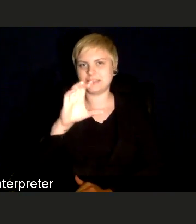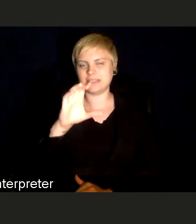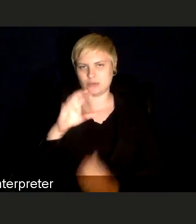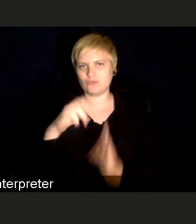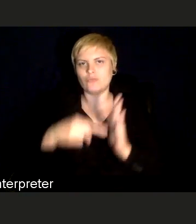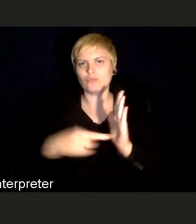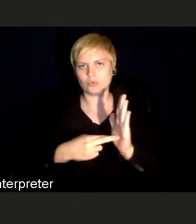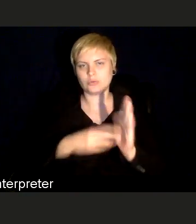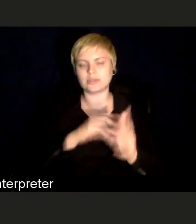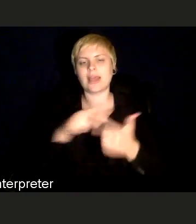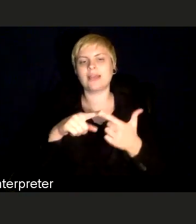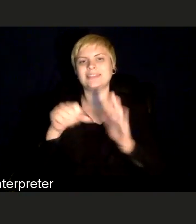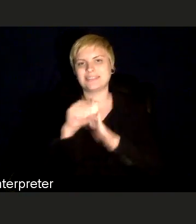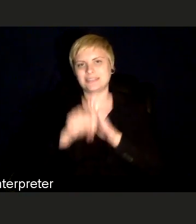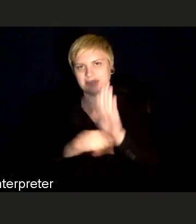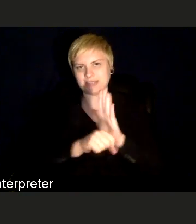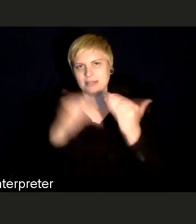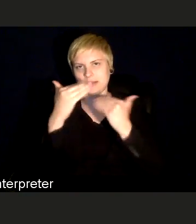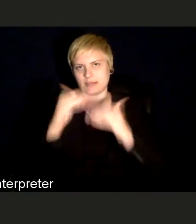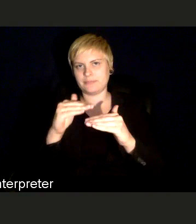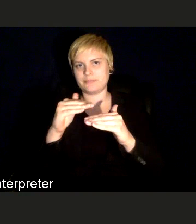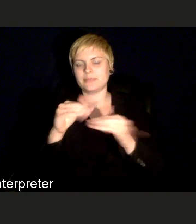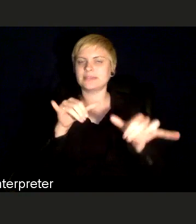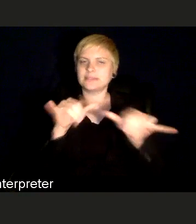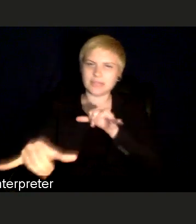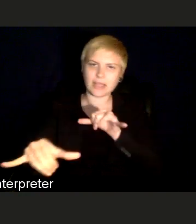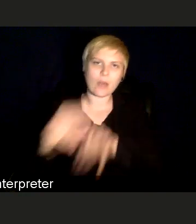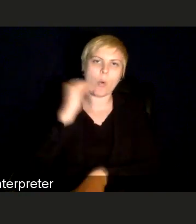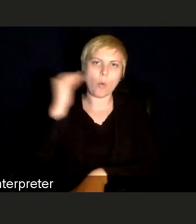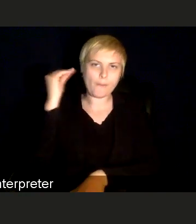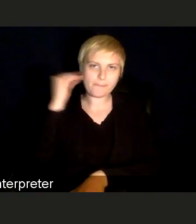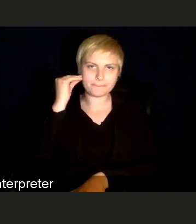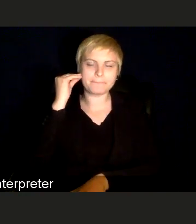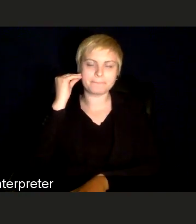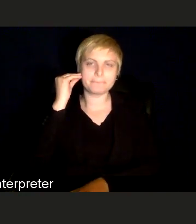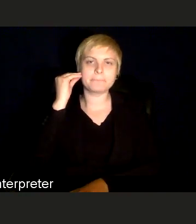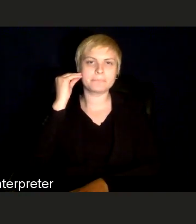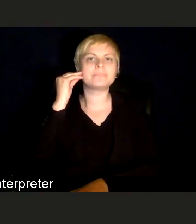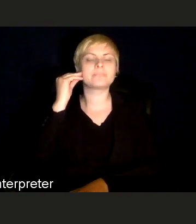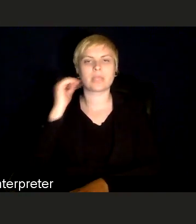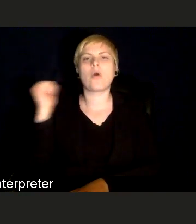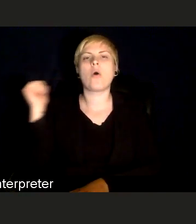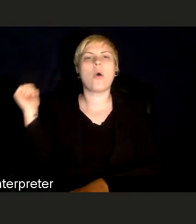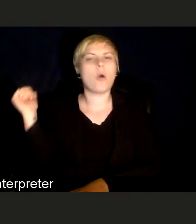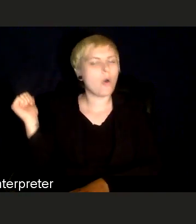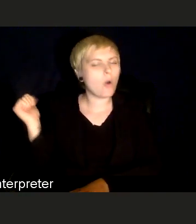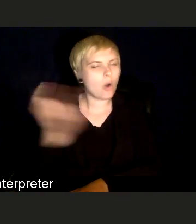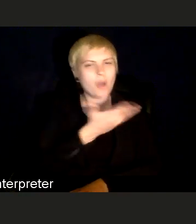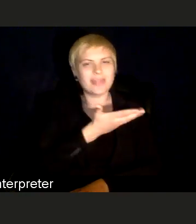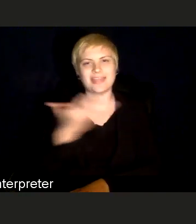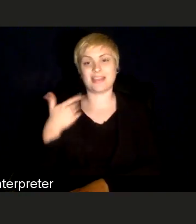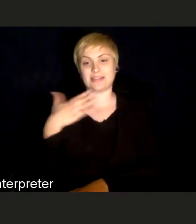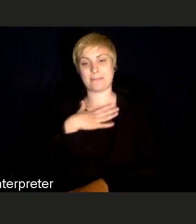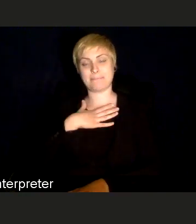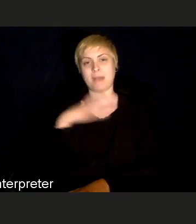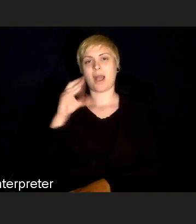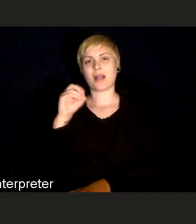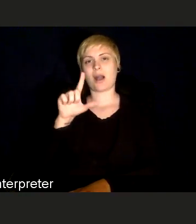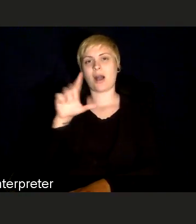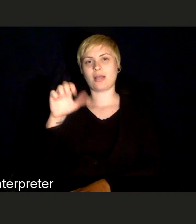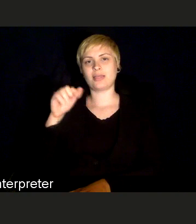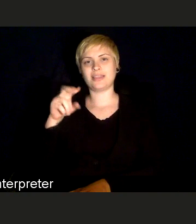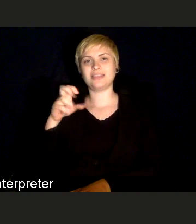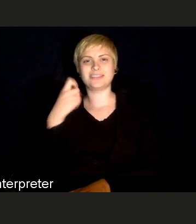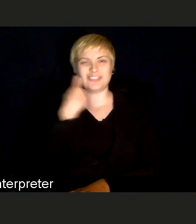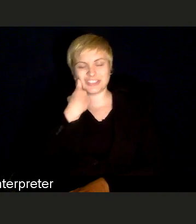state restrictions by staying home. All the things my colleagues have said before this are